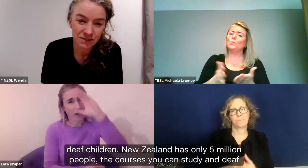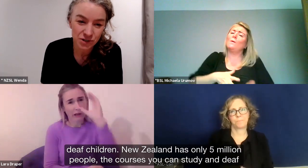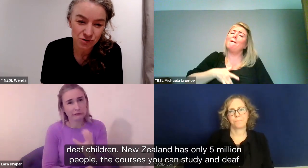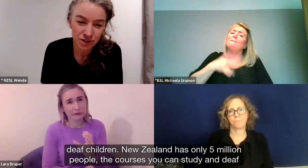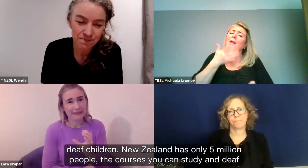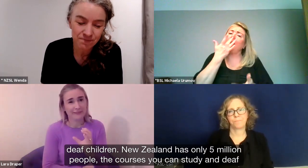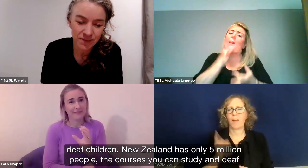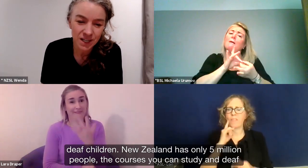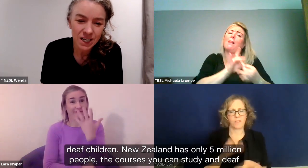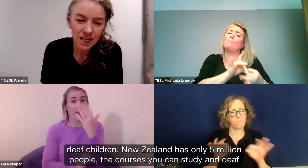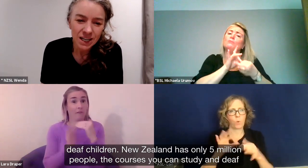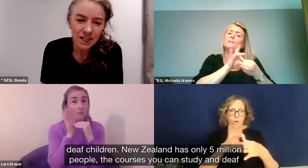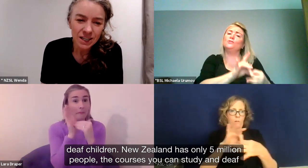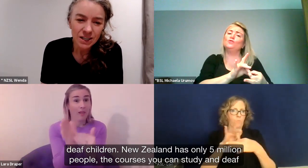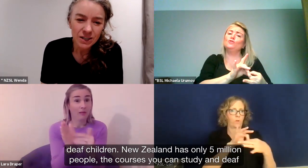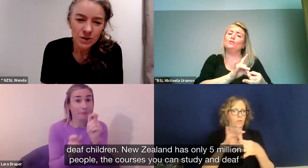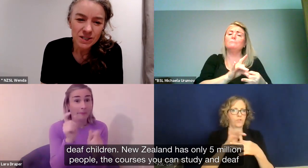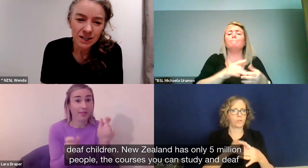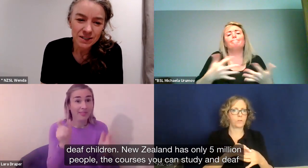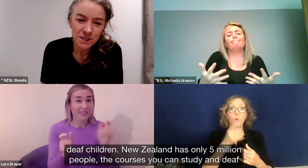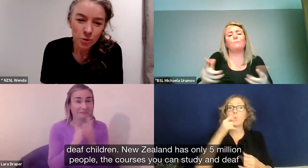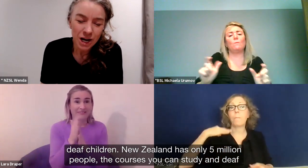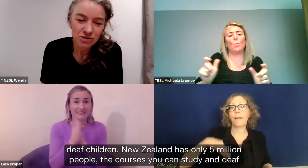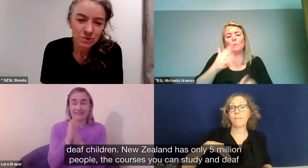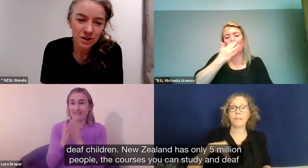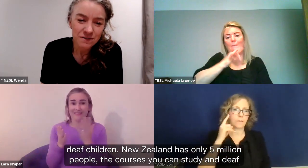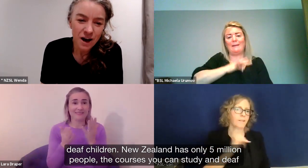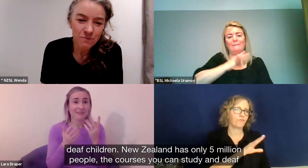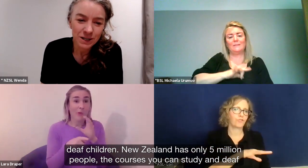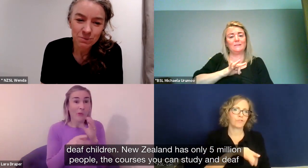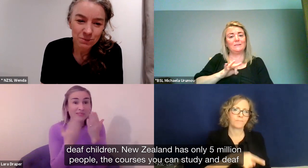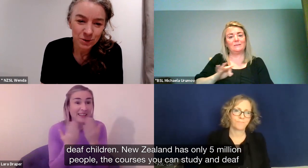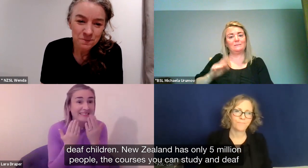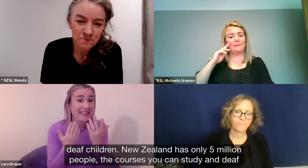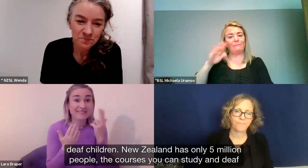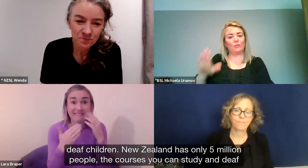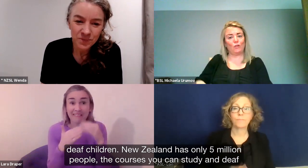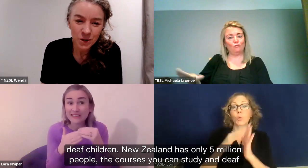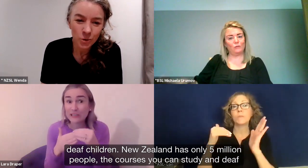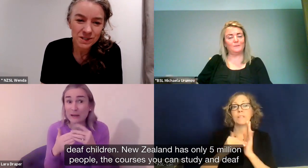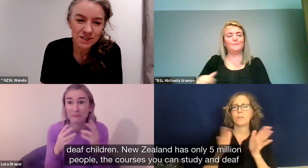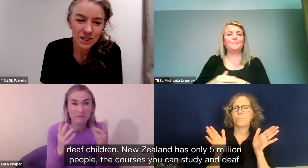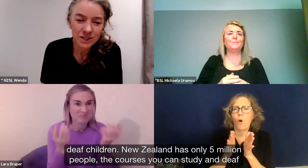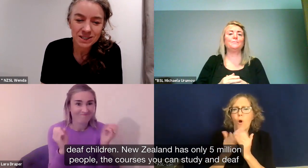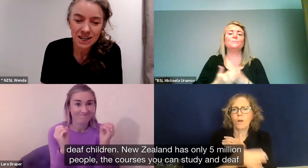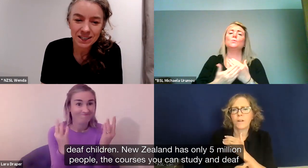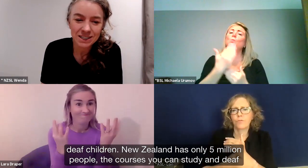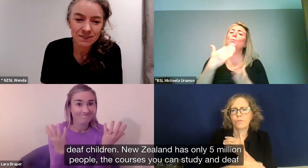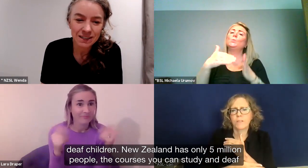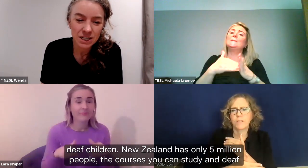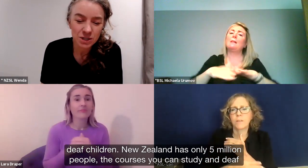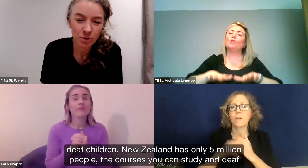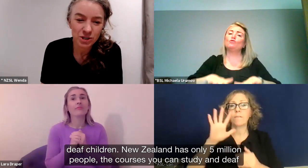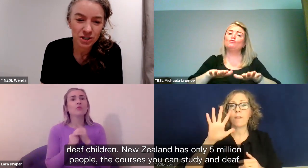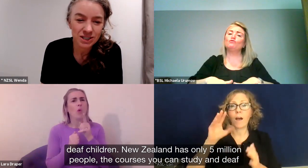benefit deaf children. New Zealand is a small country with only 5 million people. The courses that you can study,